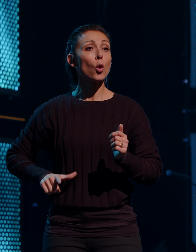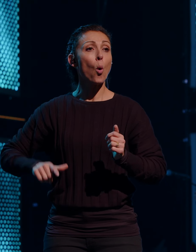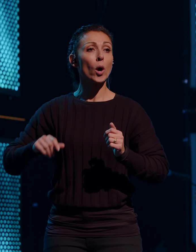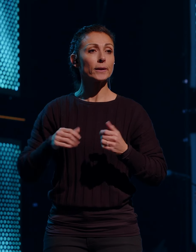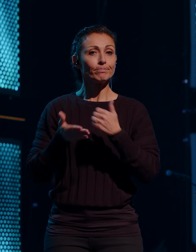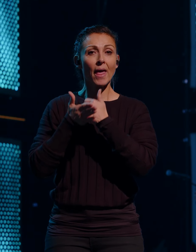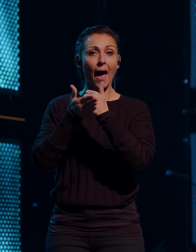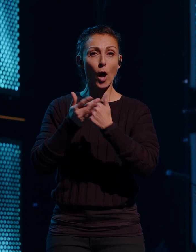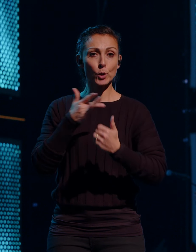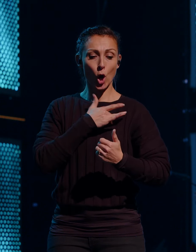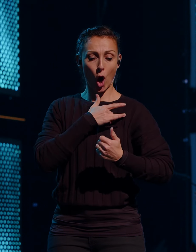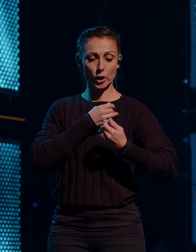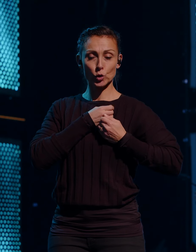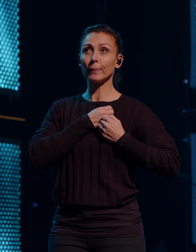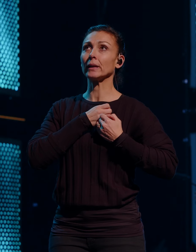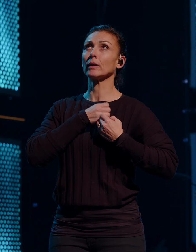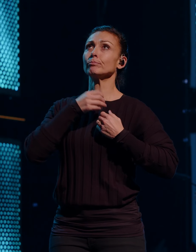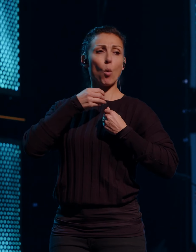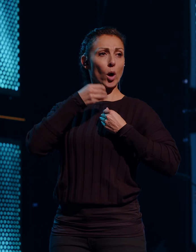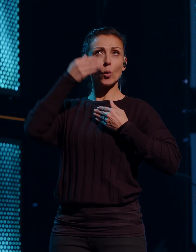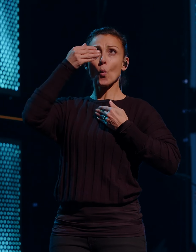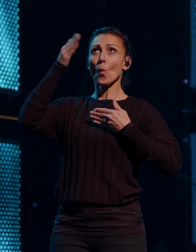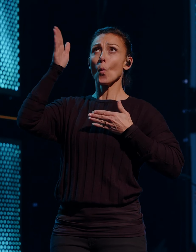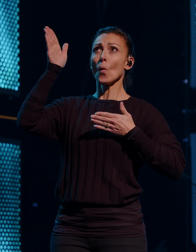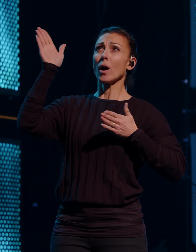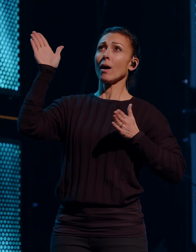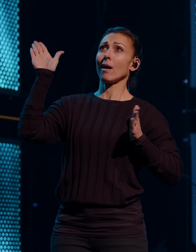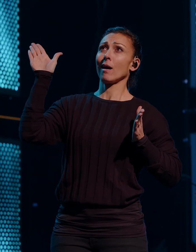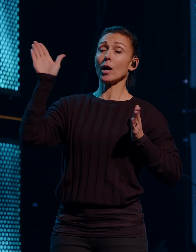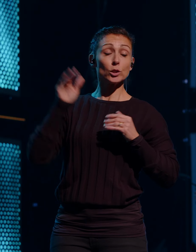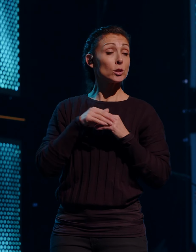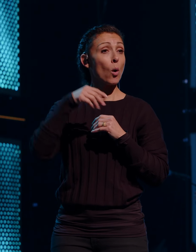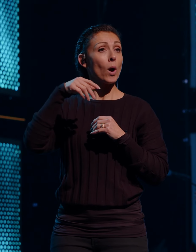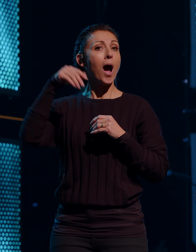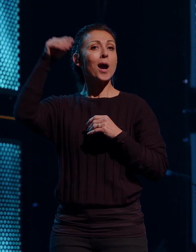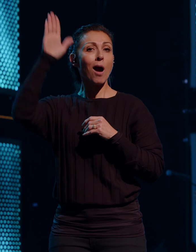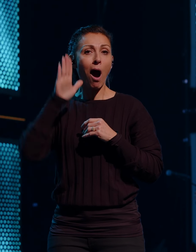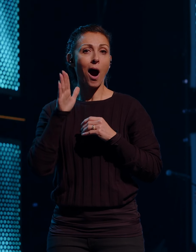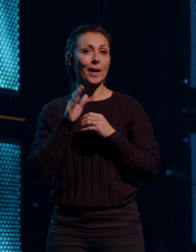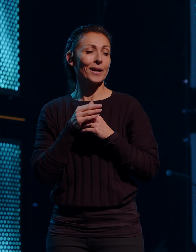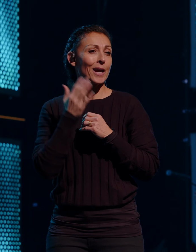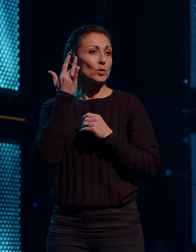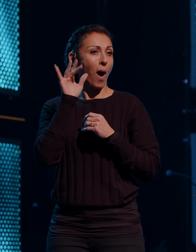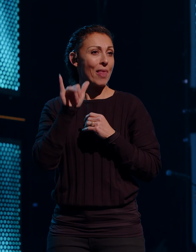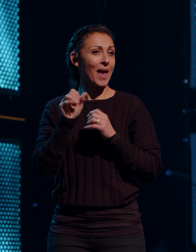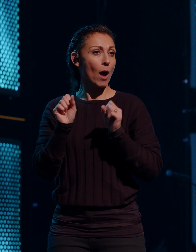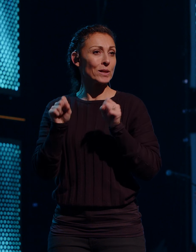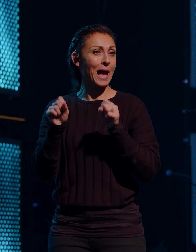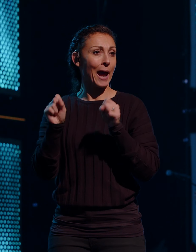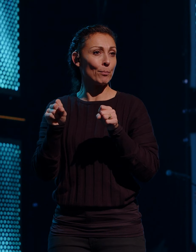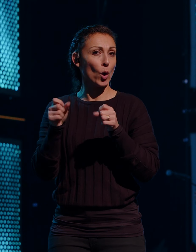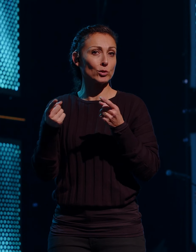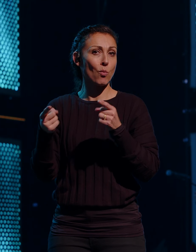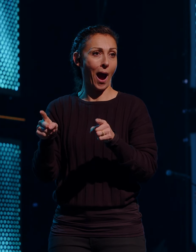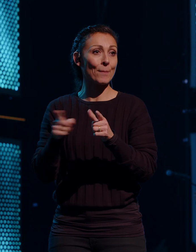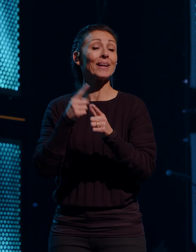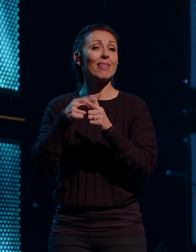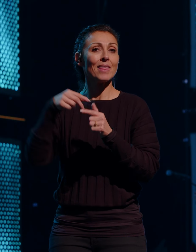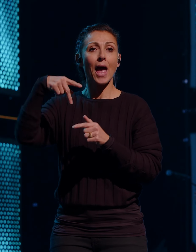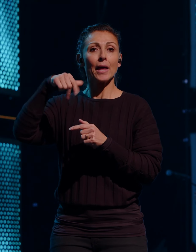attention to what was said by Paul." I mean, God's the one who made this happen. "And after she was baptized and her